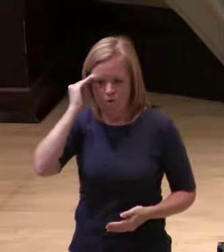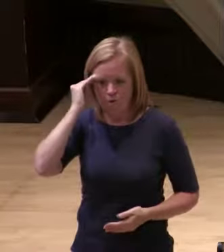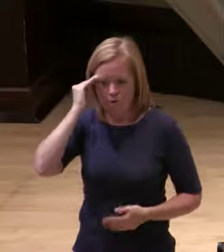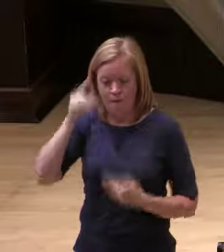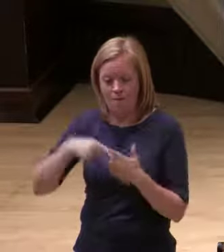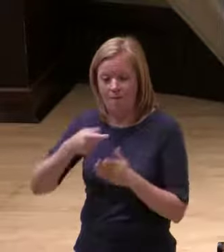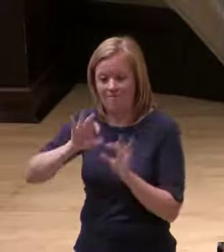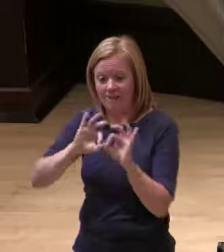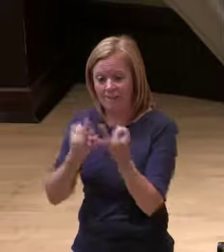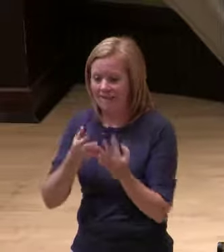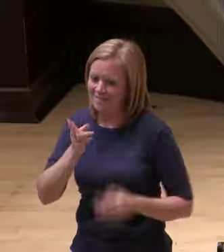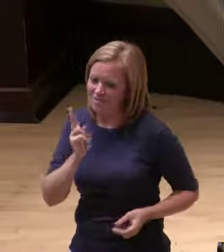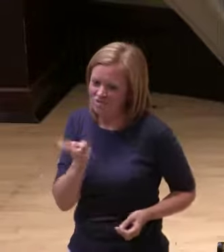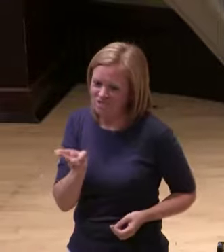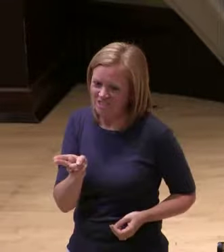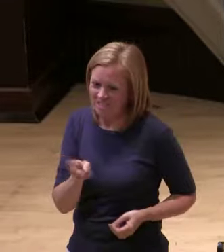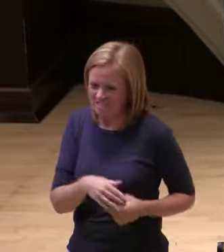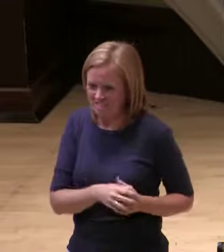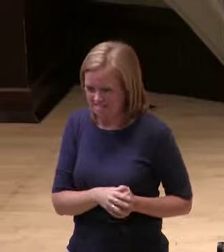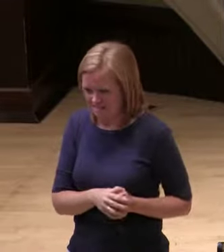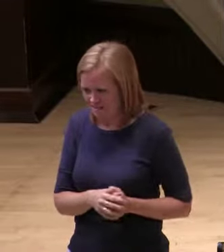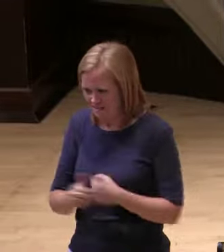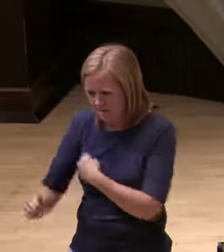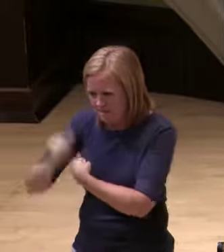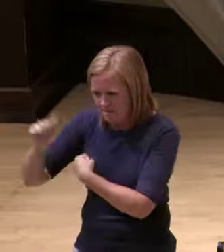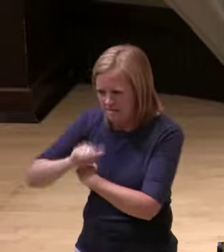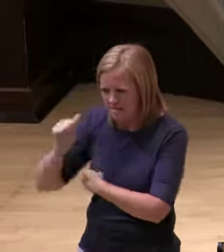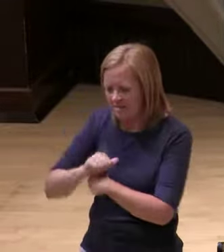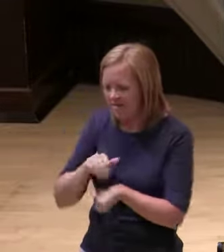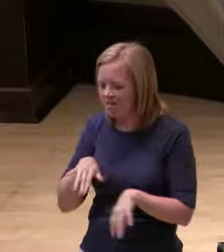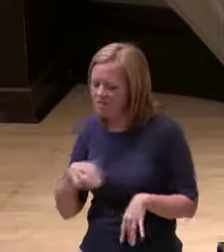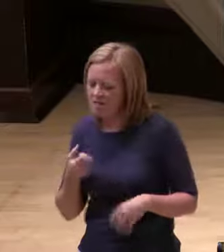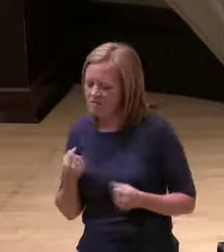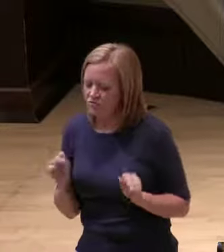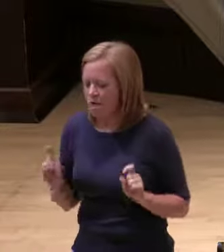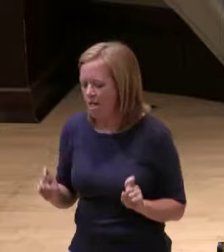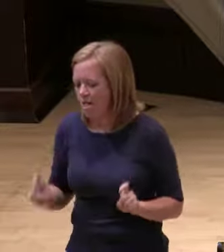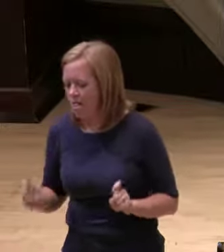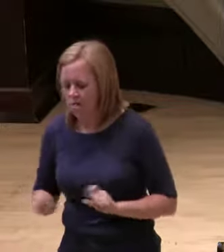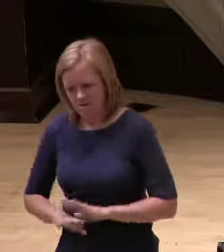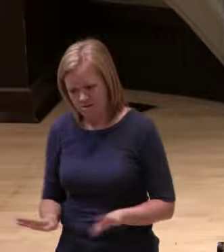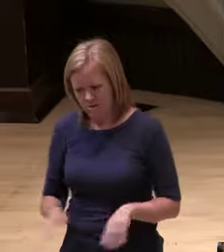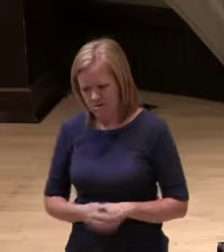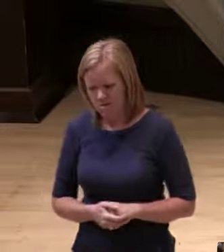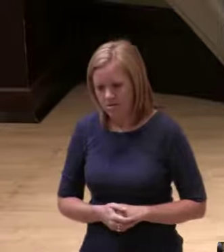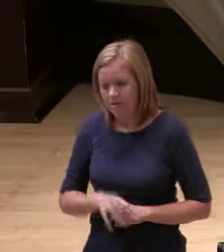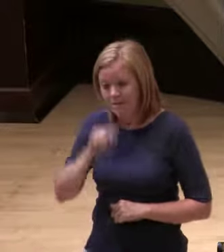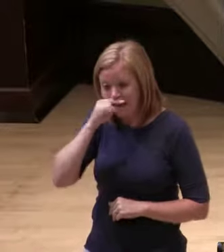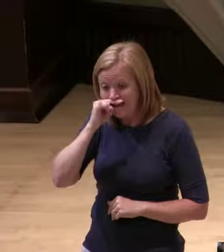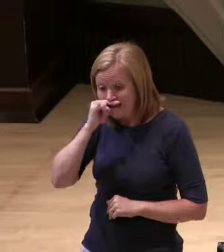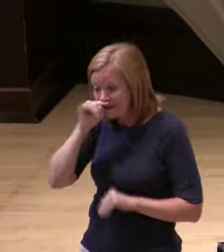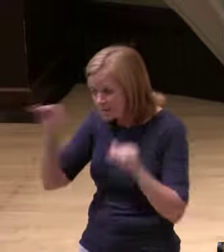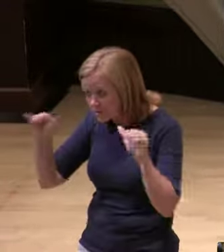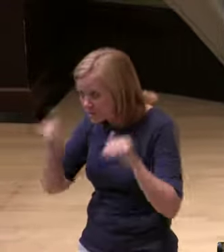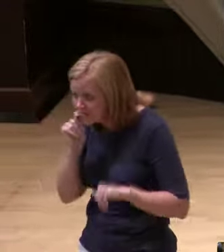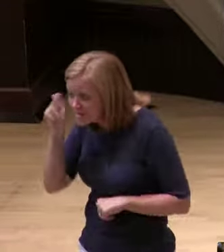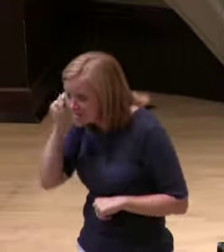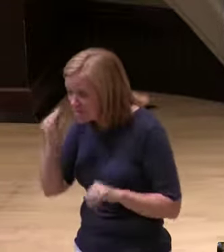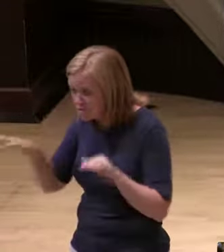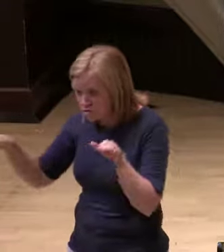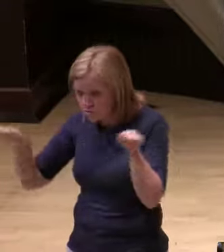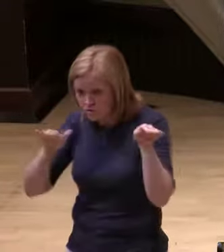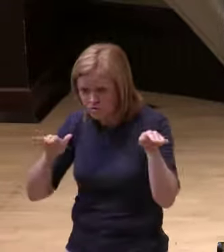their family history and the dangers of experimenting. And kids, especially you teens,